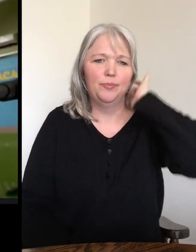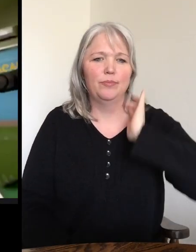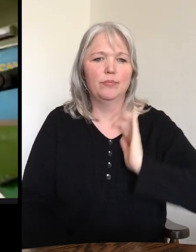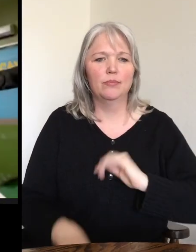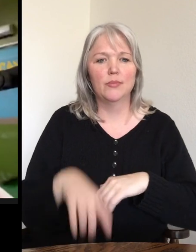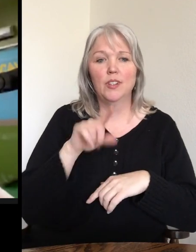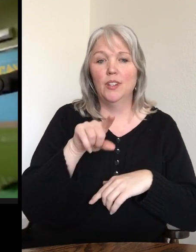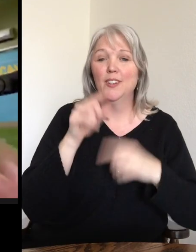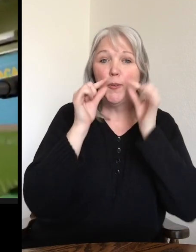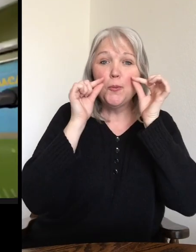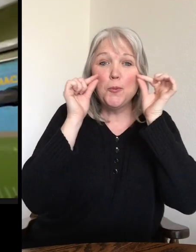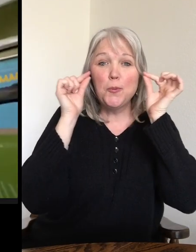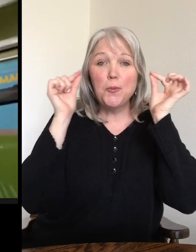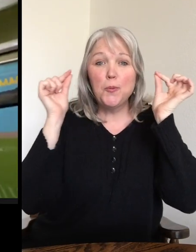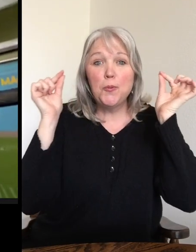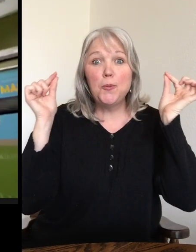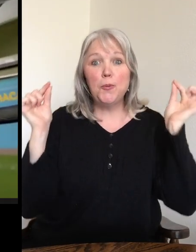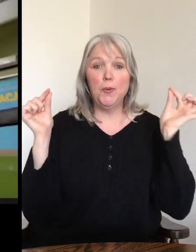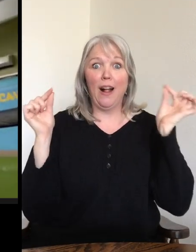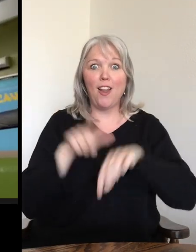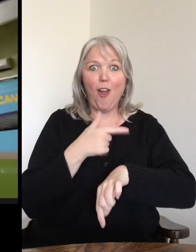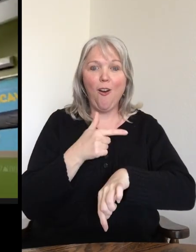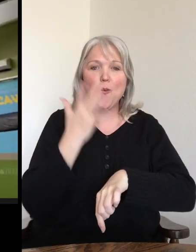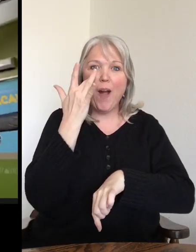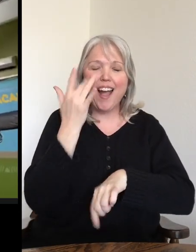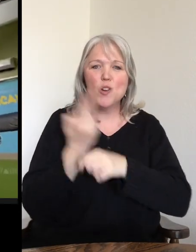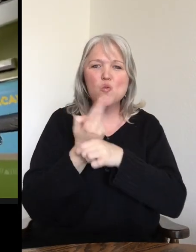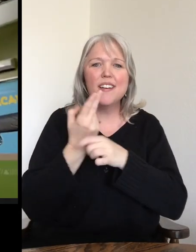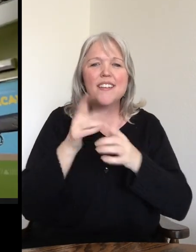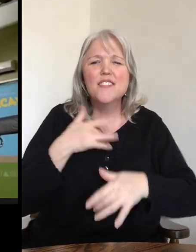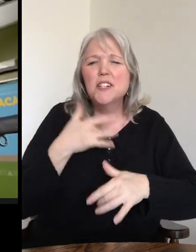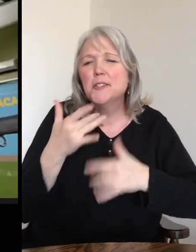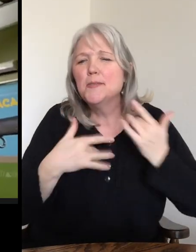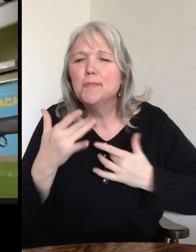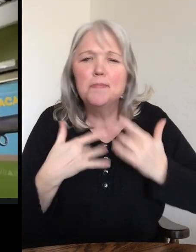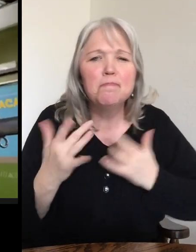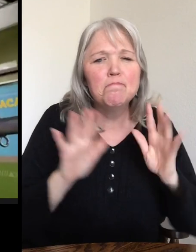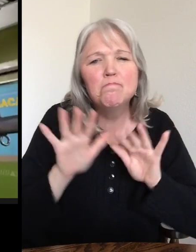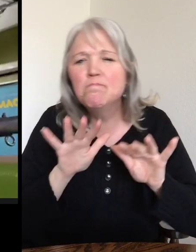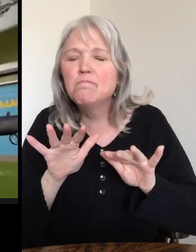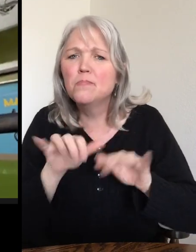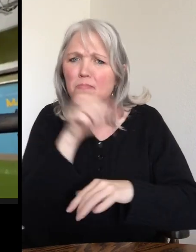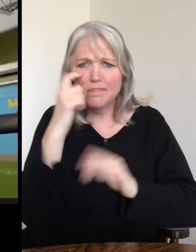And those whiskers are so long, he uses those to feel his way around. And what else? You might notice